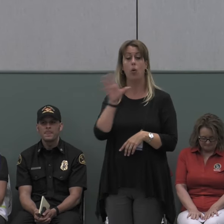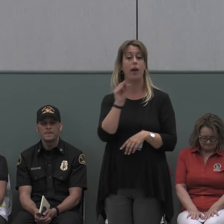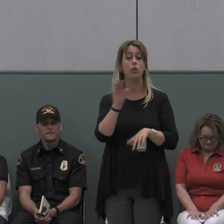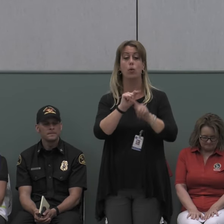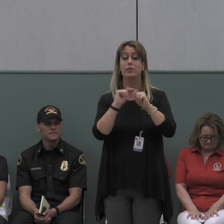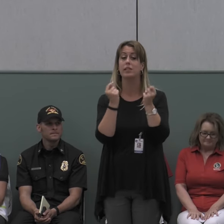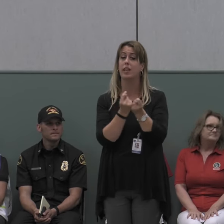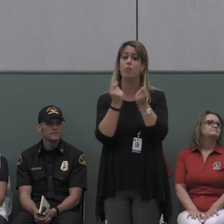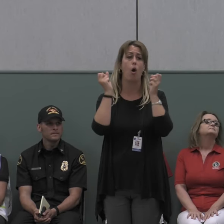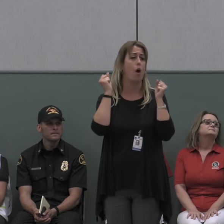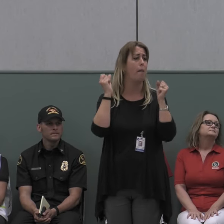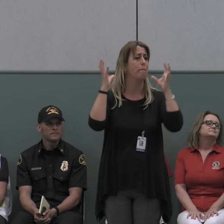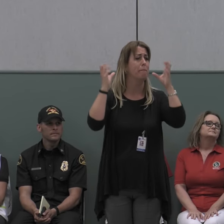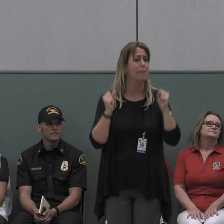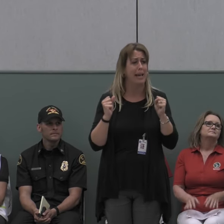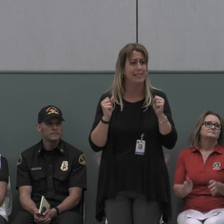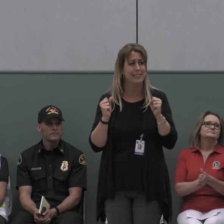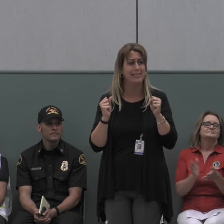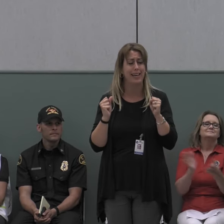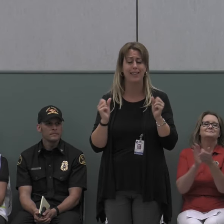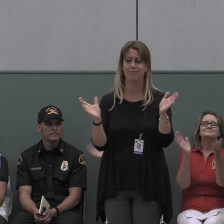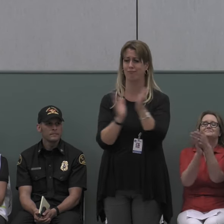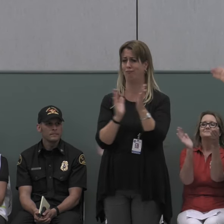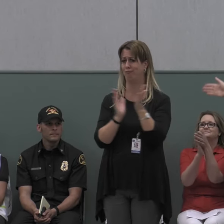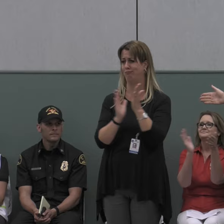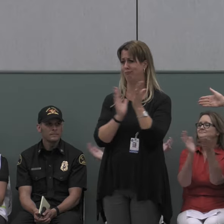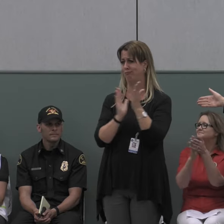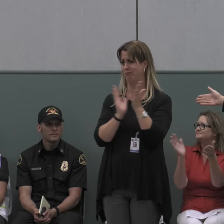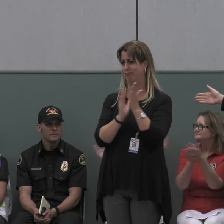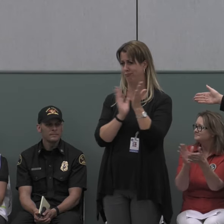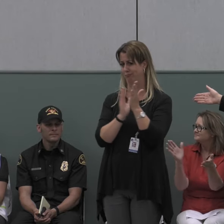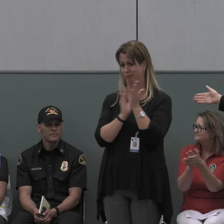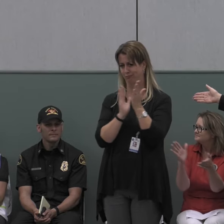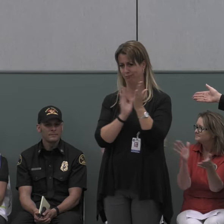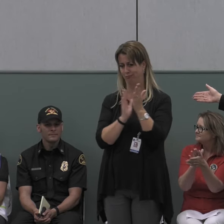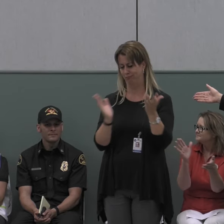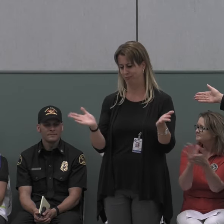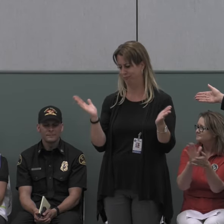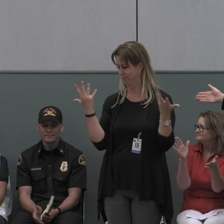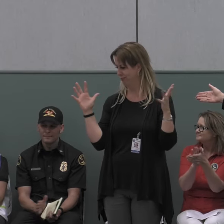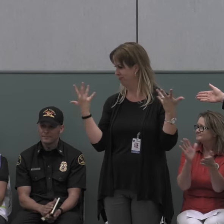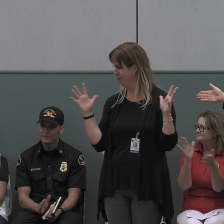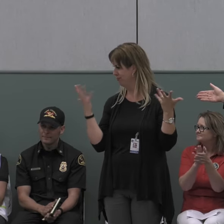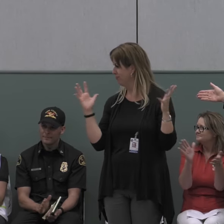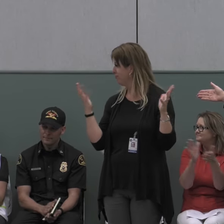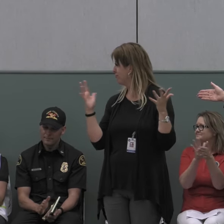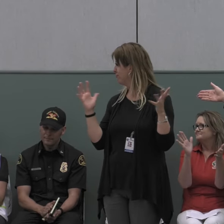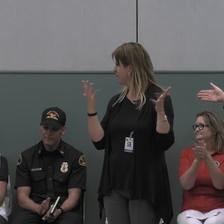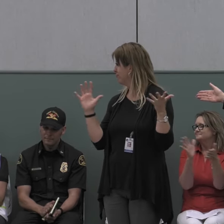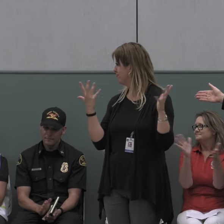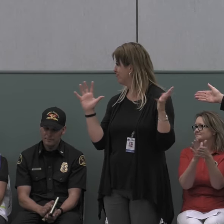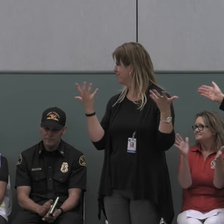amazing. Our incident commander, Chief.